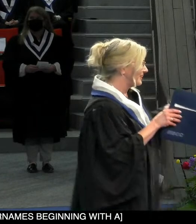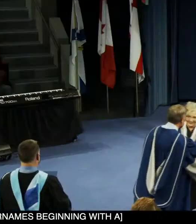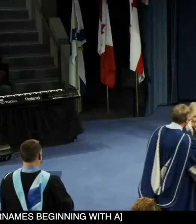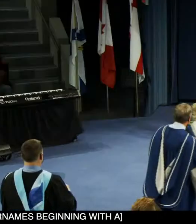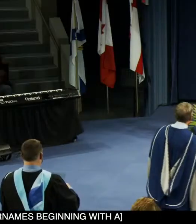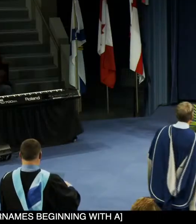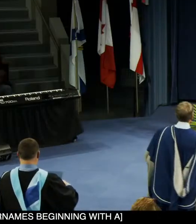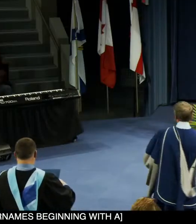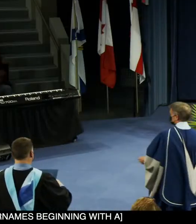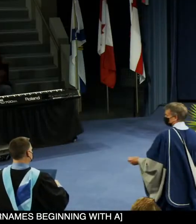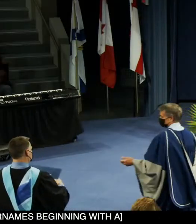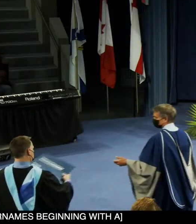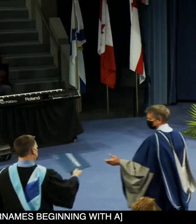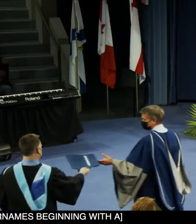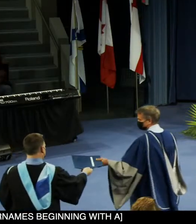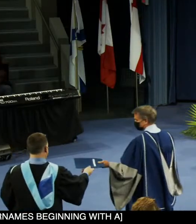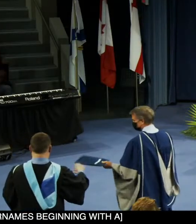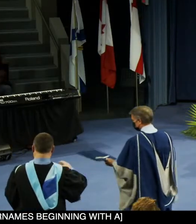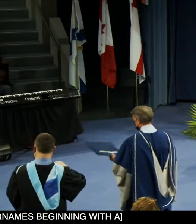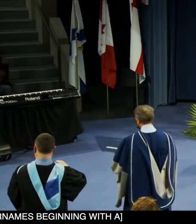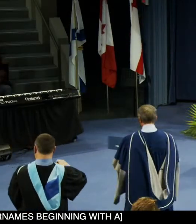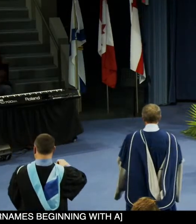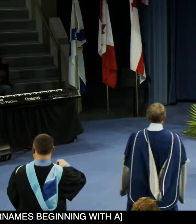Tai Ayo.